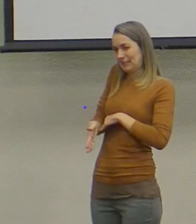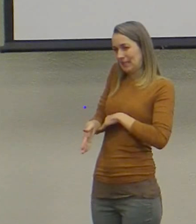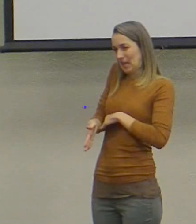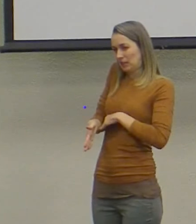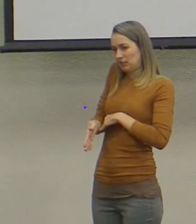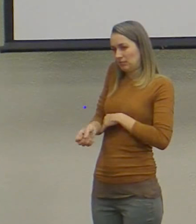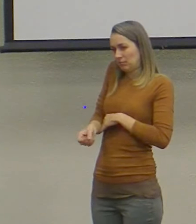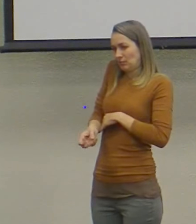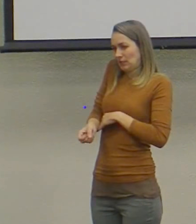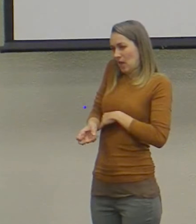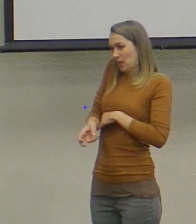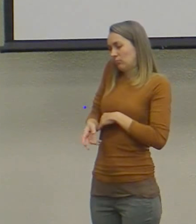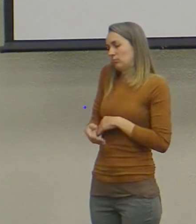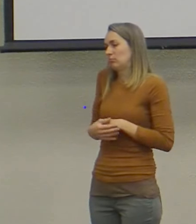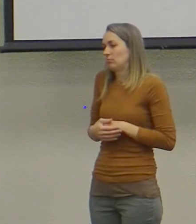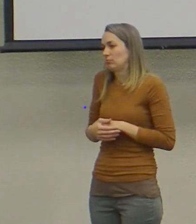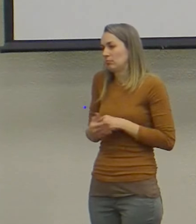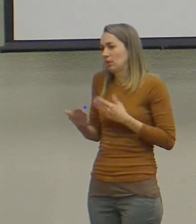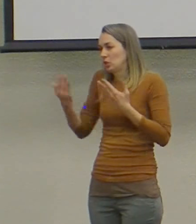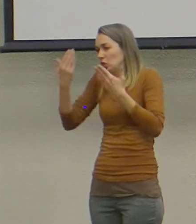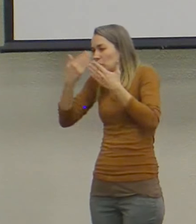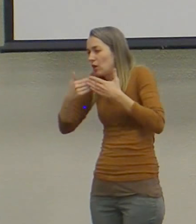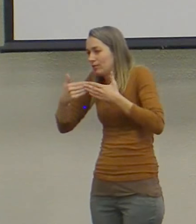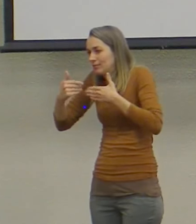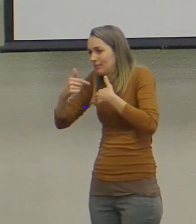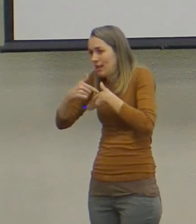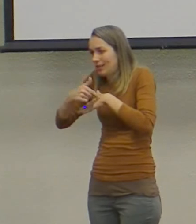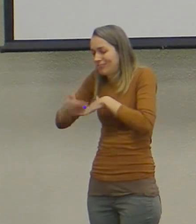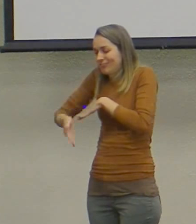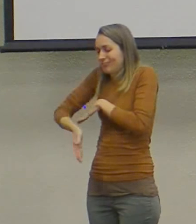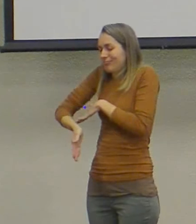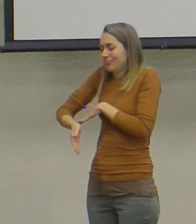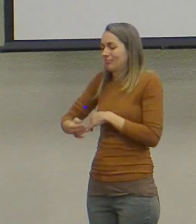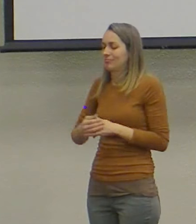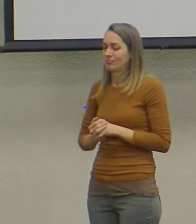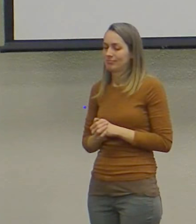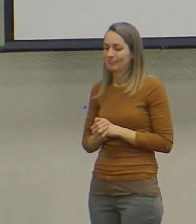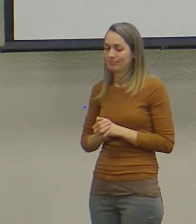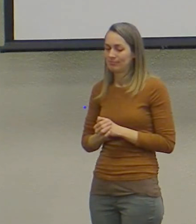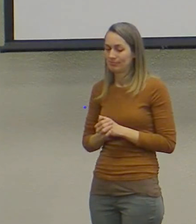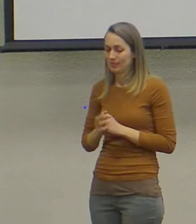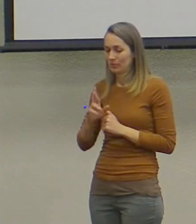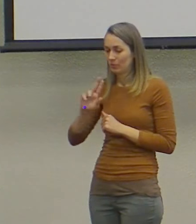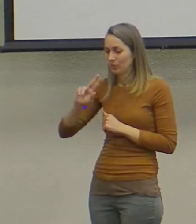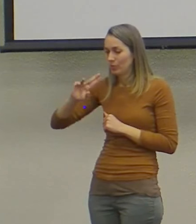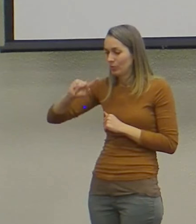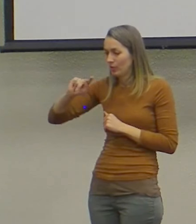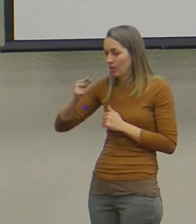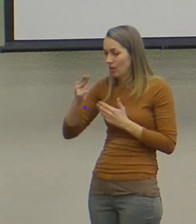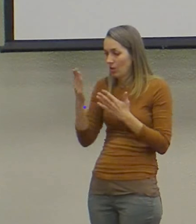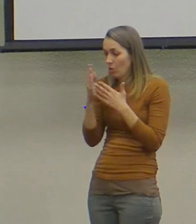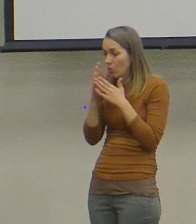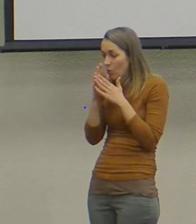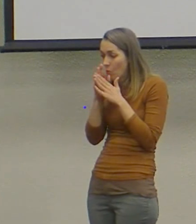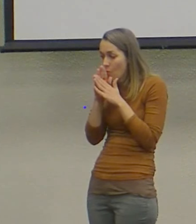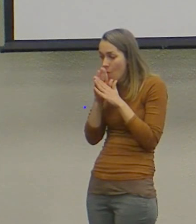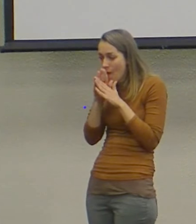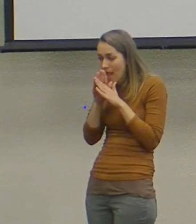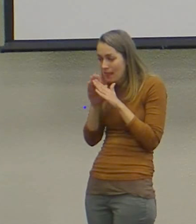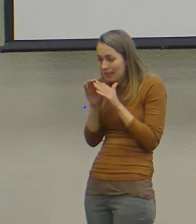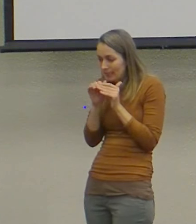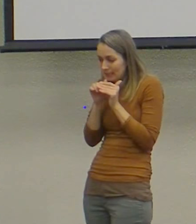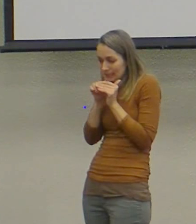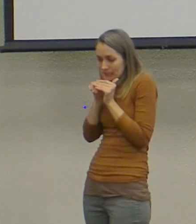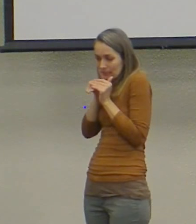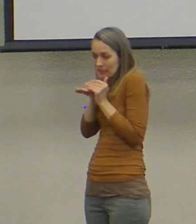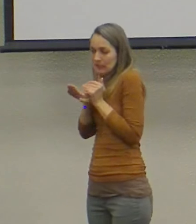somewhere in the dark hour of the evening, she quietly and noiselessly slips